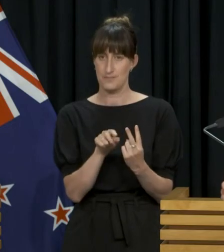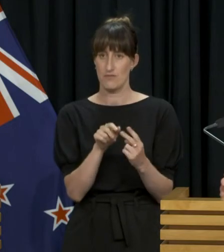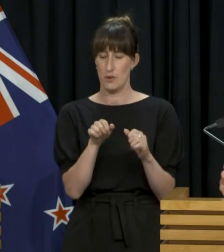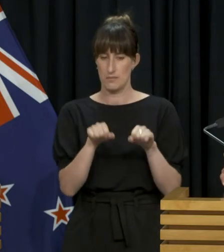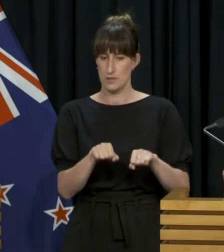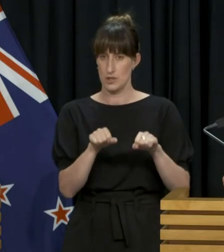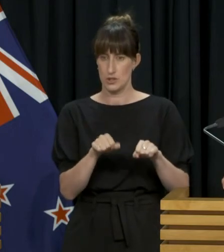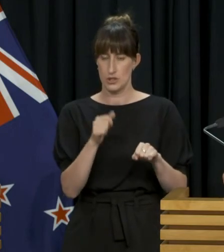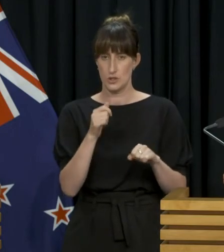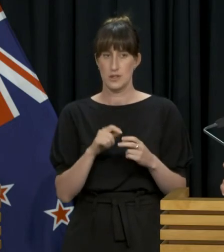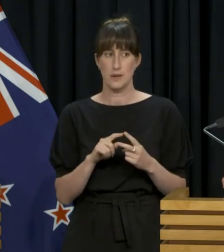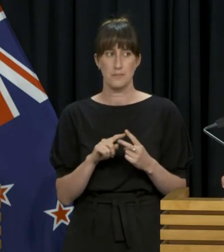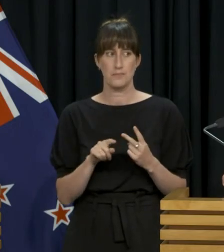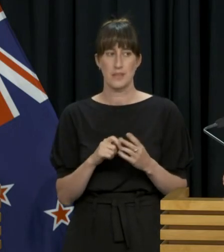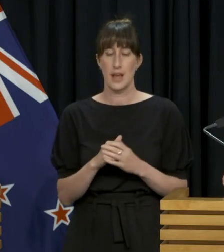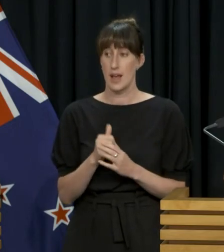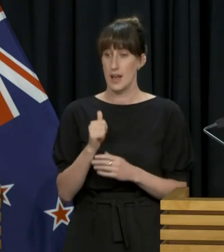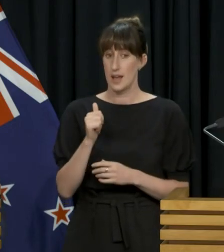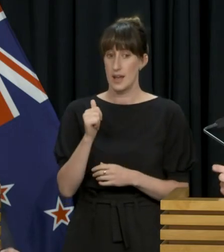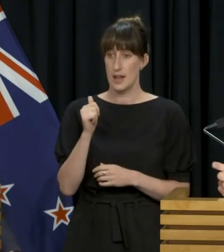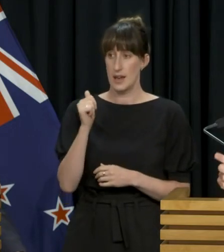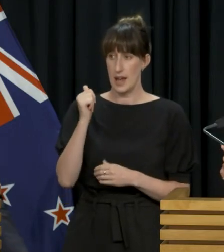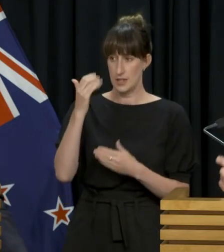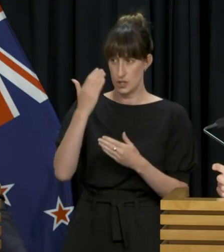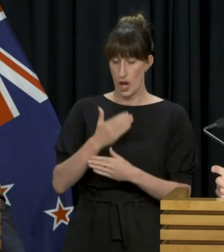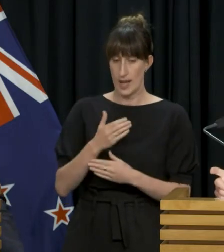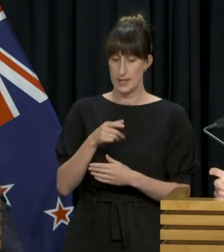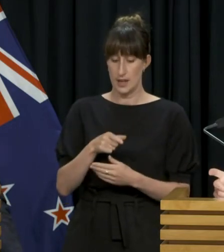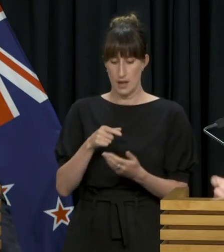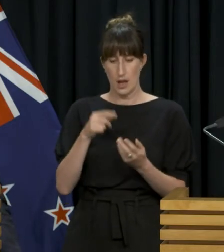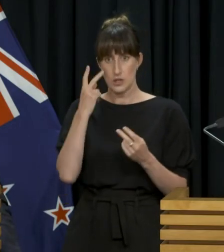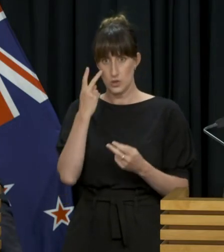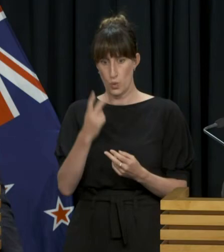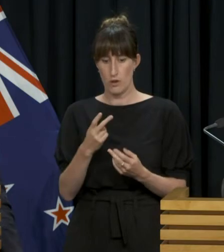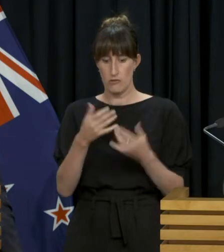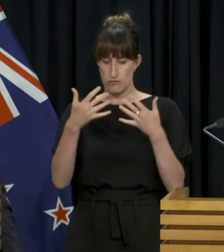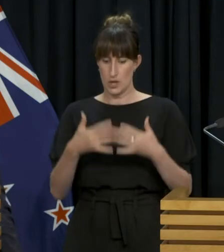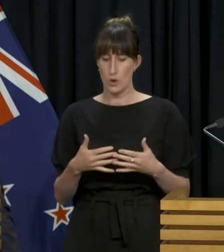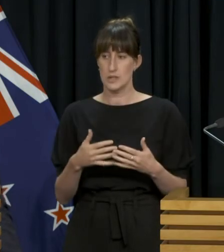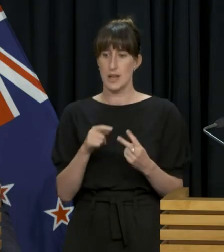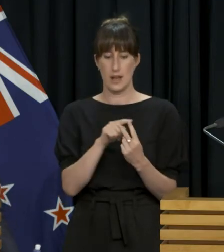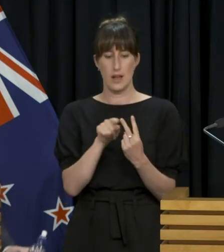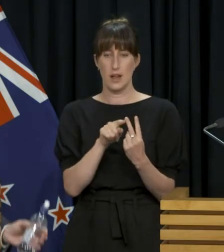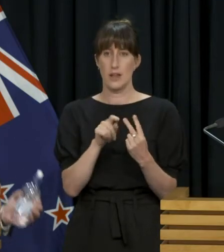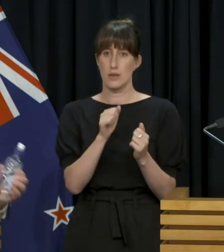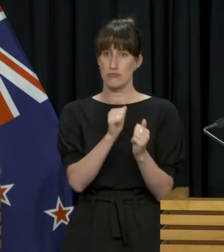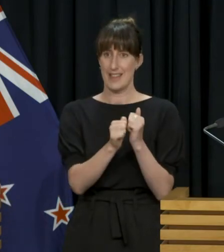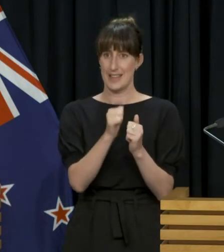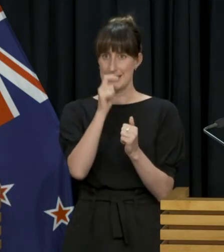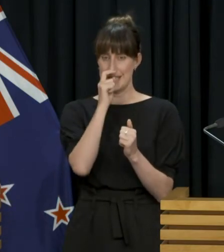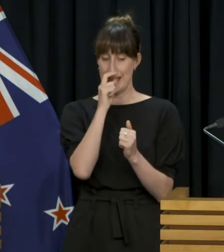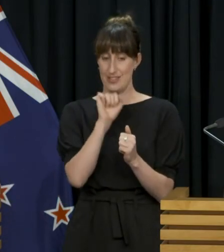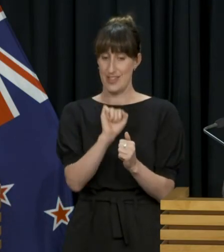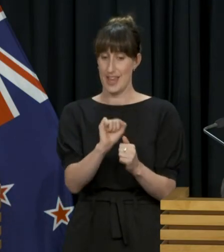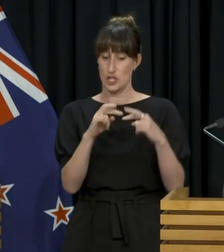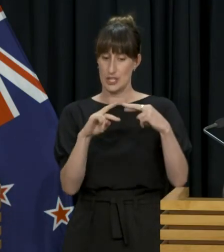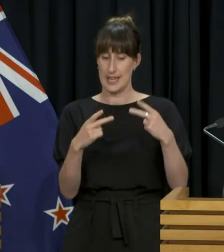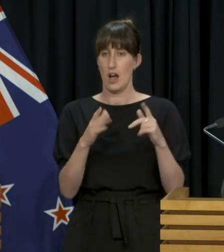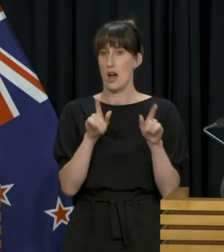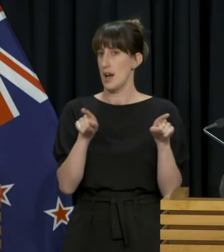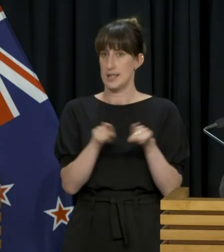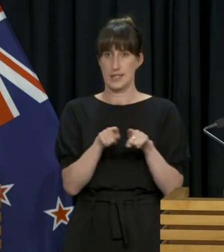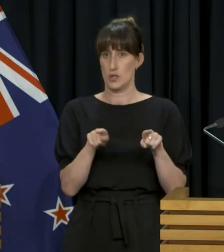that showed that though the genome for both that brother and sister are identical, and they are B117, and they are